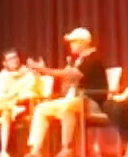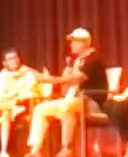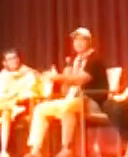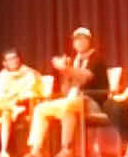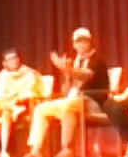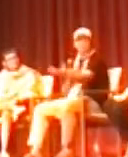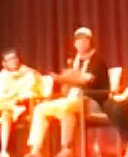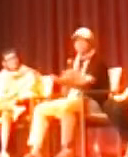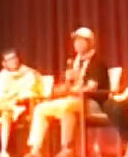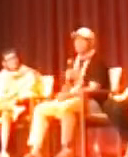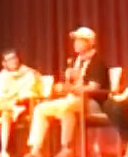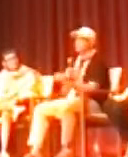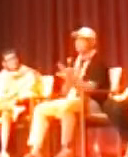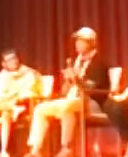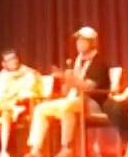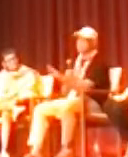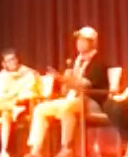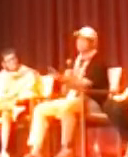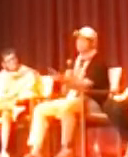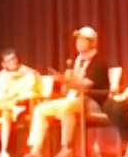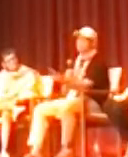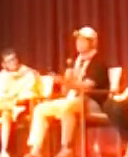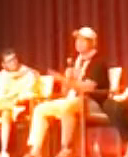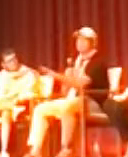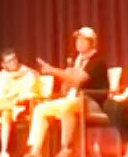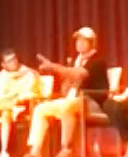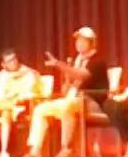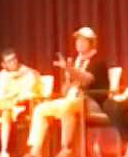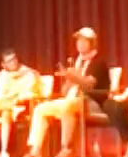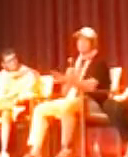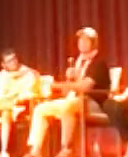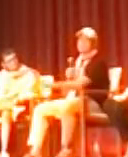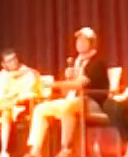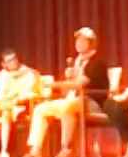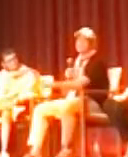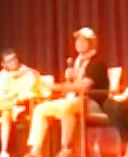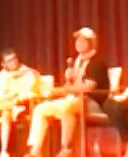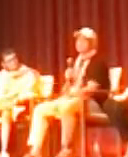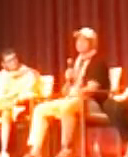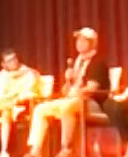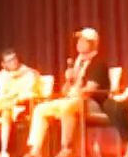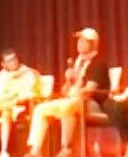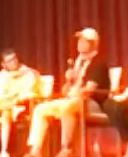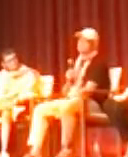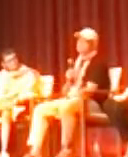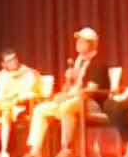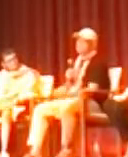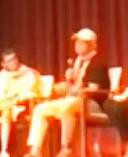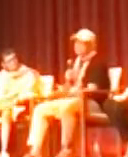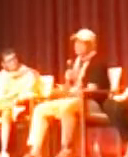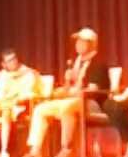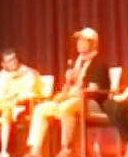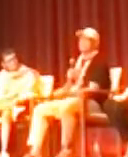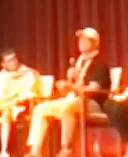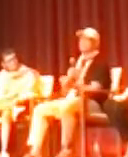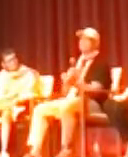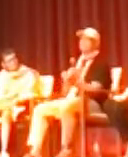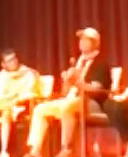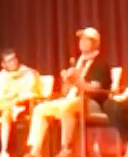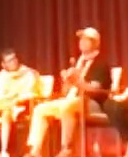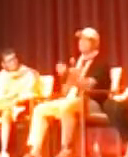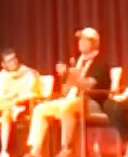Maori Pacific Indigenous people are supposed to do in this landscape. So it's been really